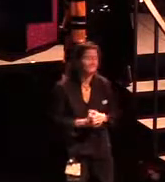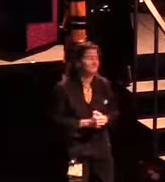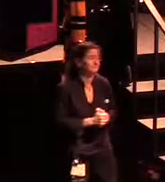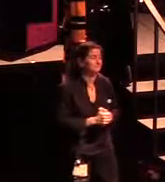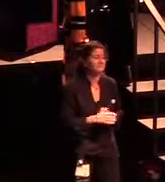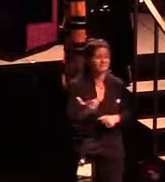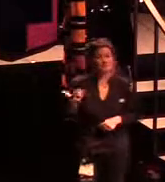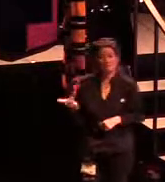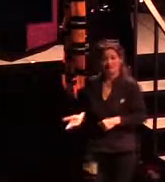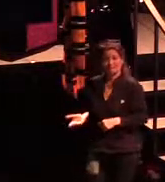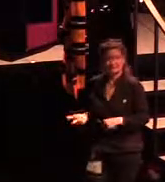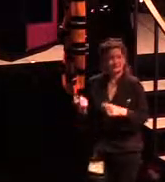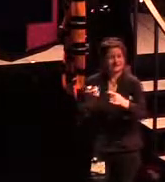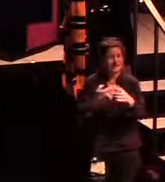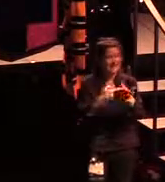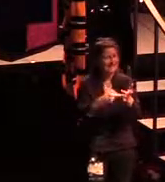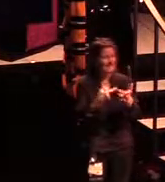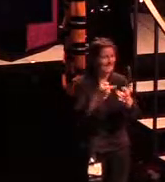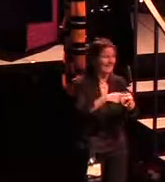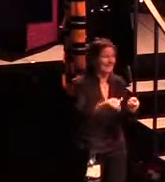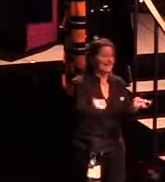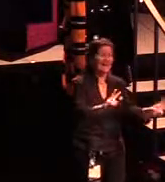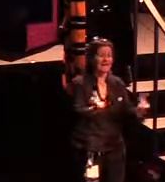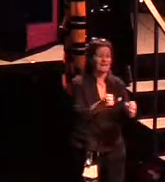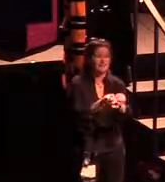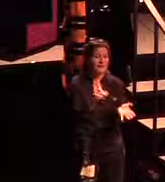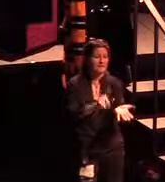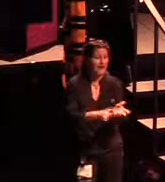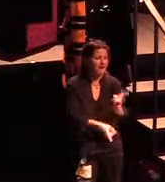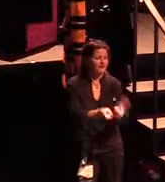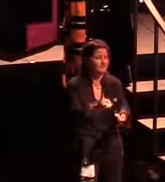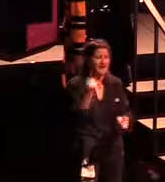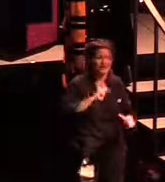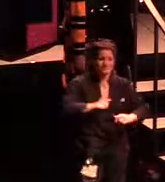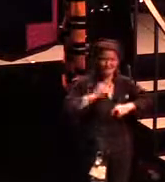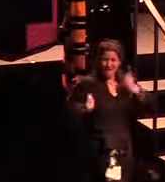my right is Katie, our BSL interpreter and our stripper.